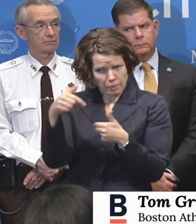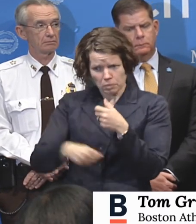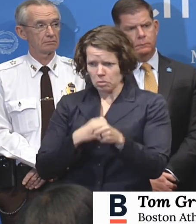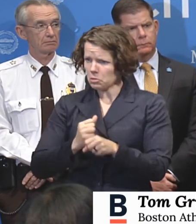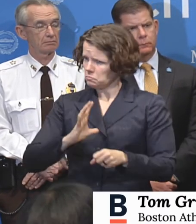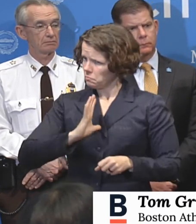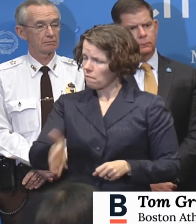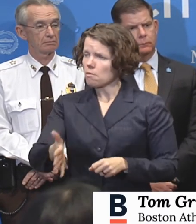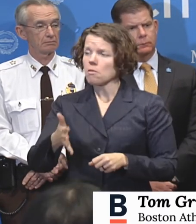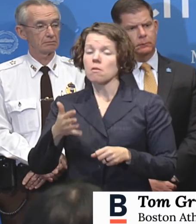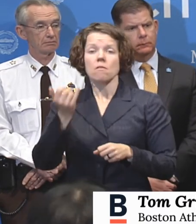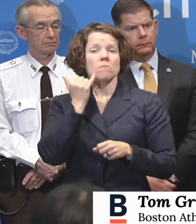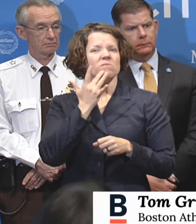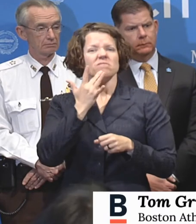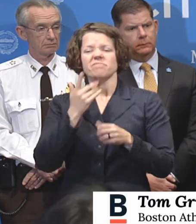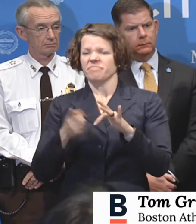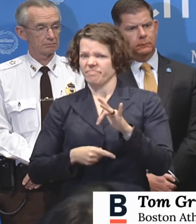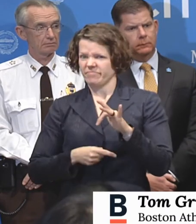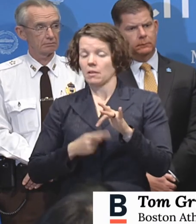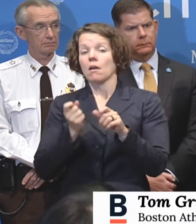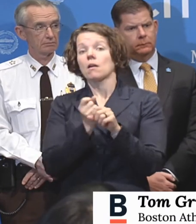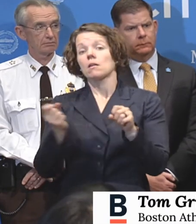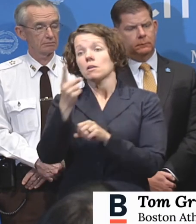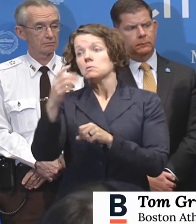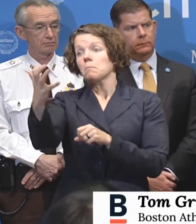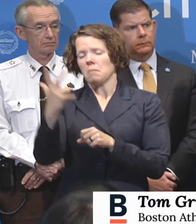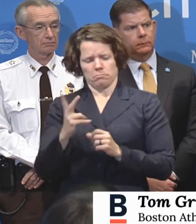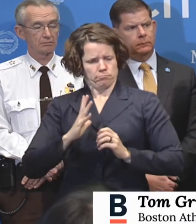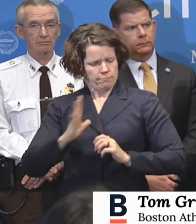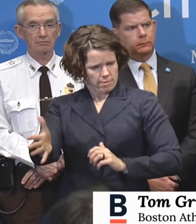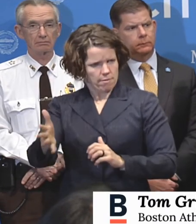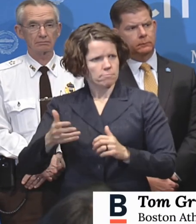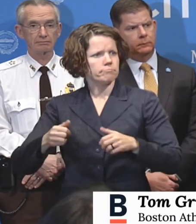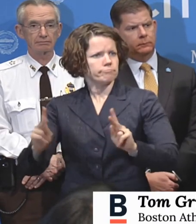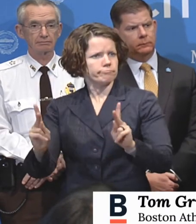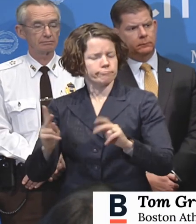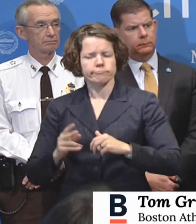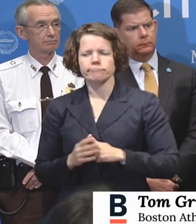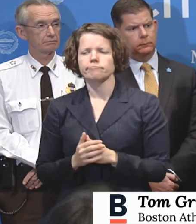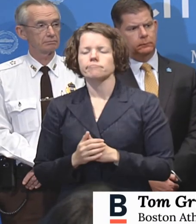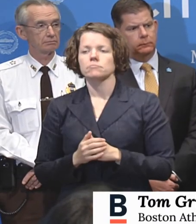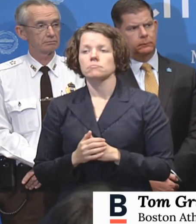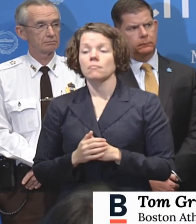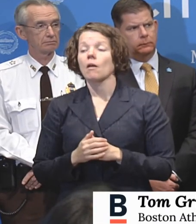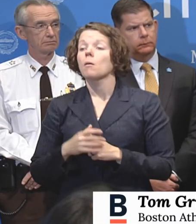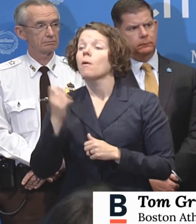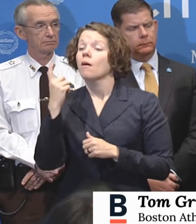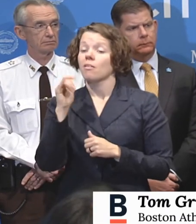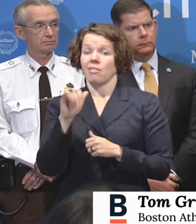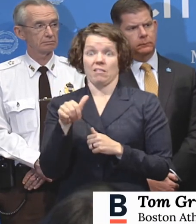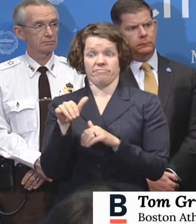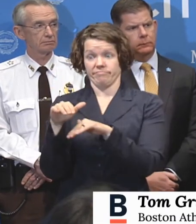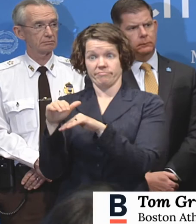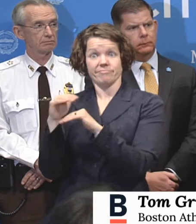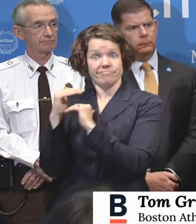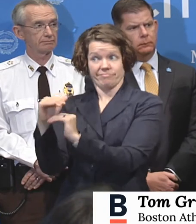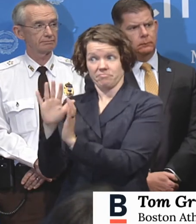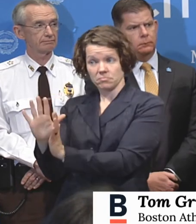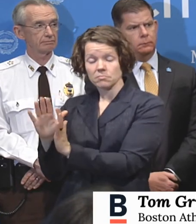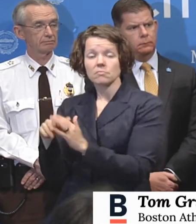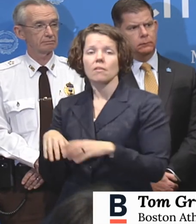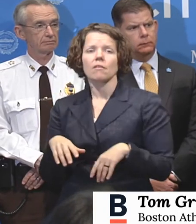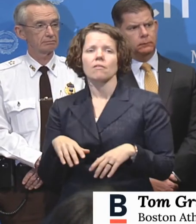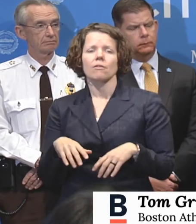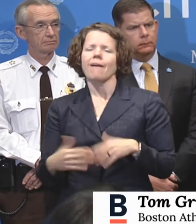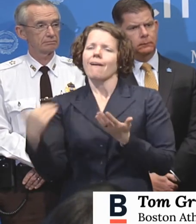It is their participation that is unique and different from everyone else's. But beyond all of that, the message is one of